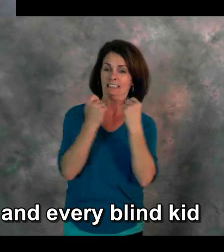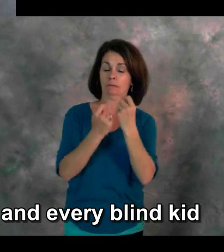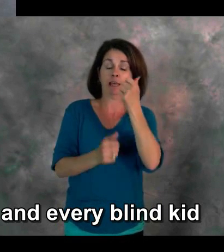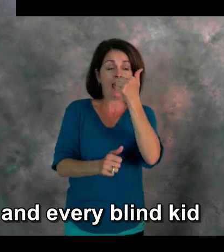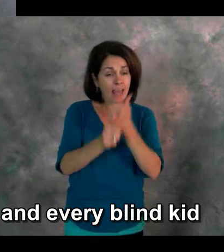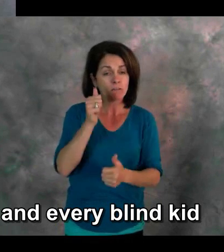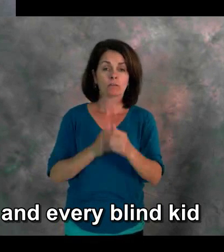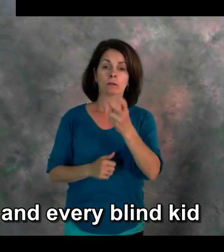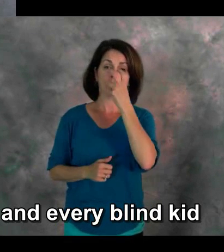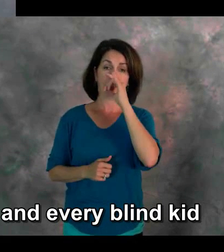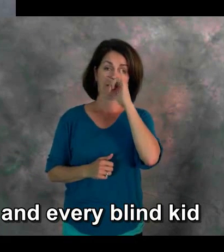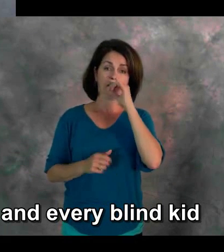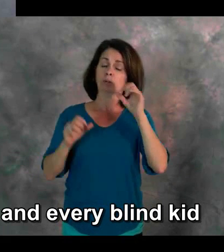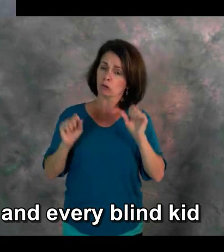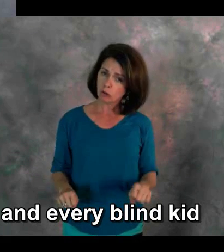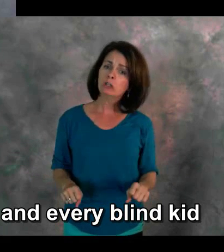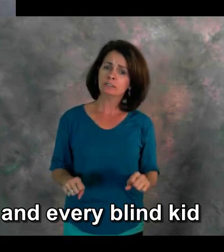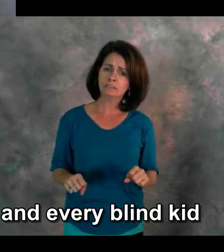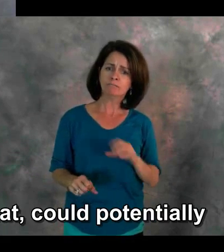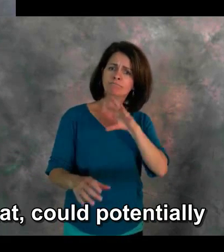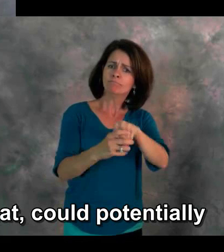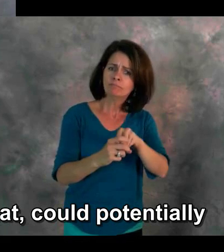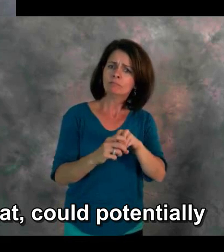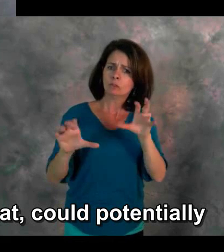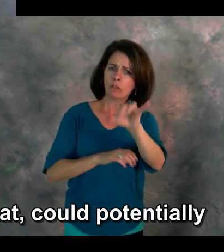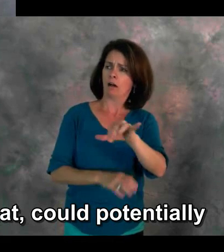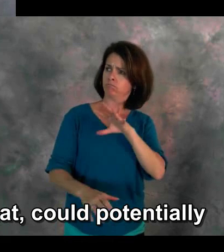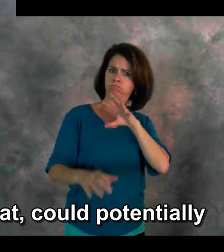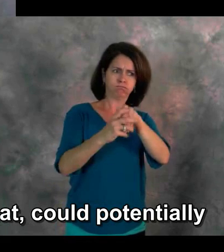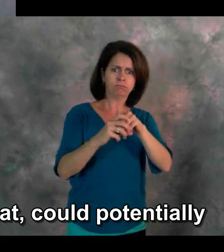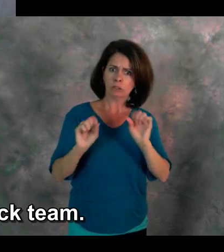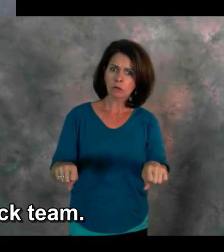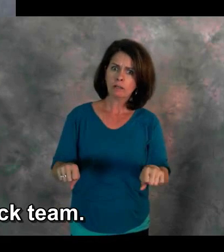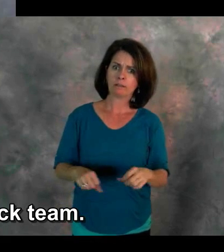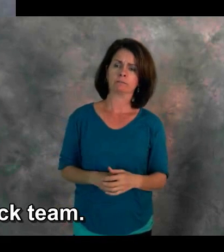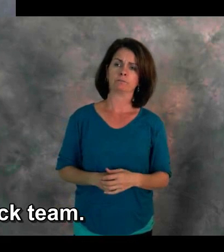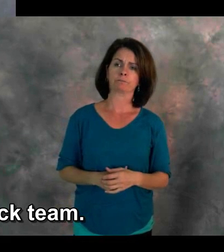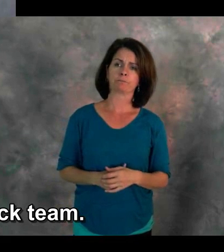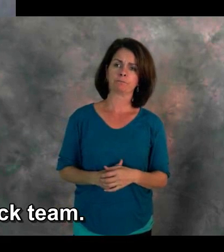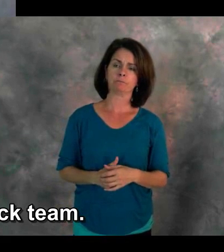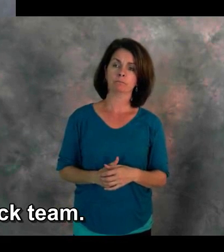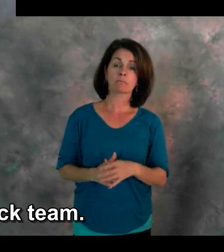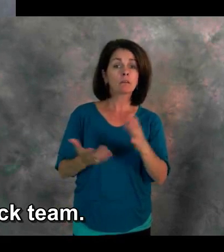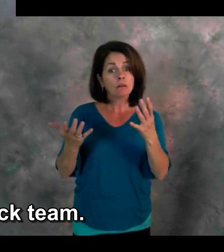field team, and every blind kid could potentially do that, could potentially be on the track team.